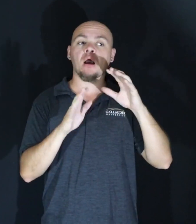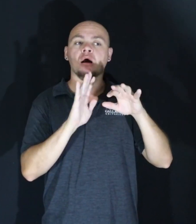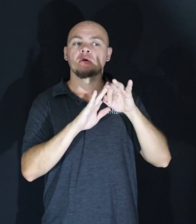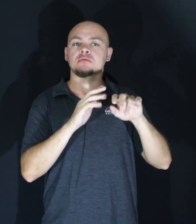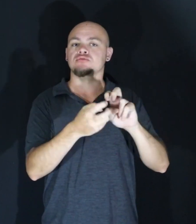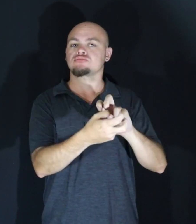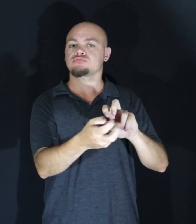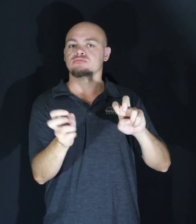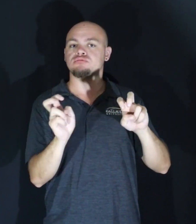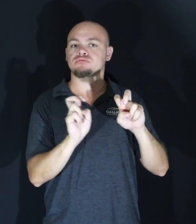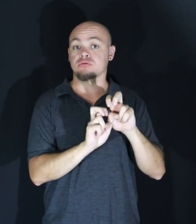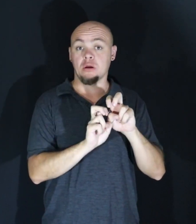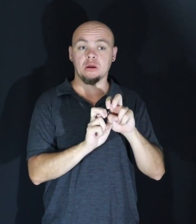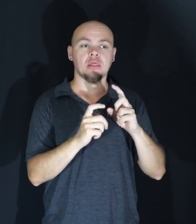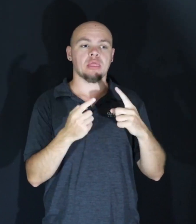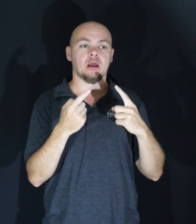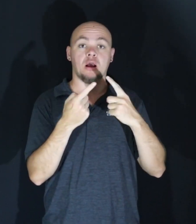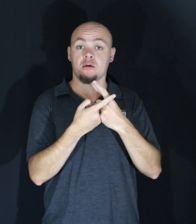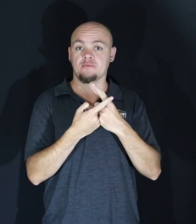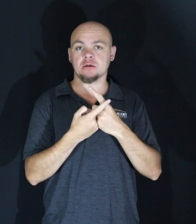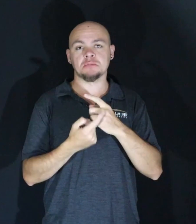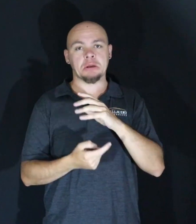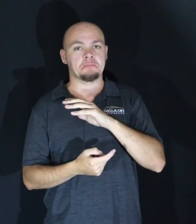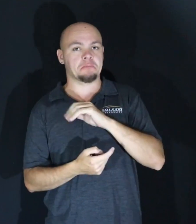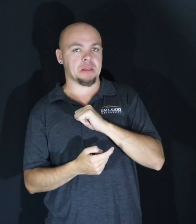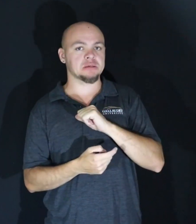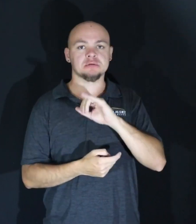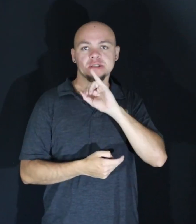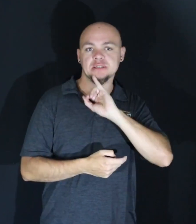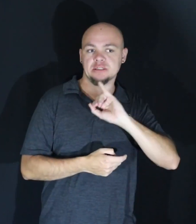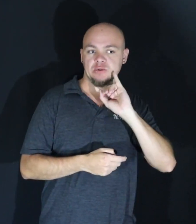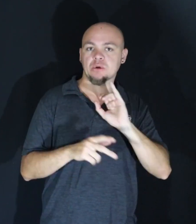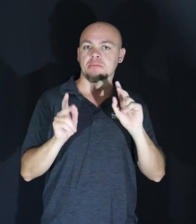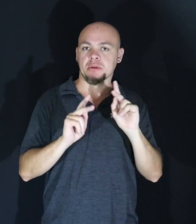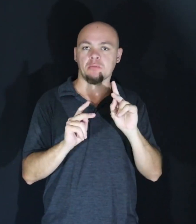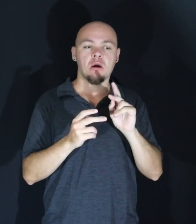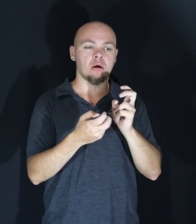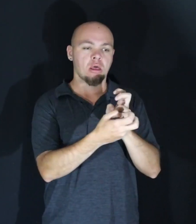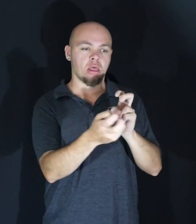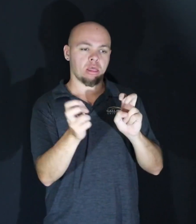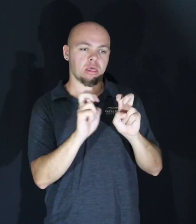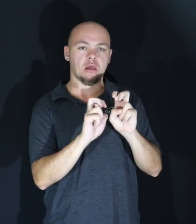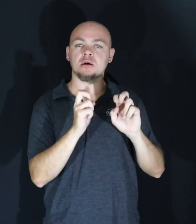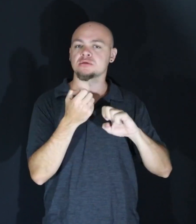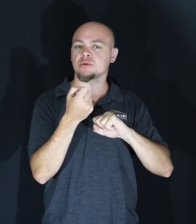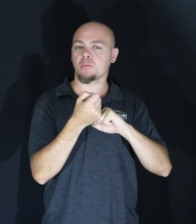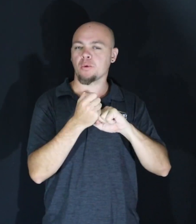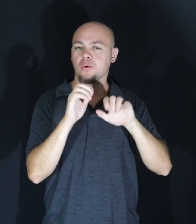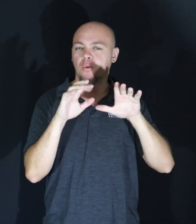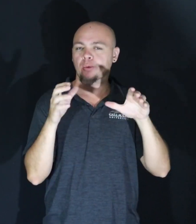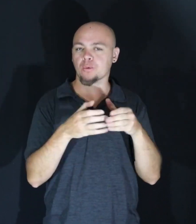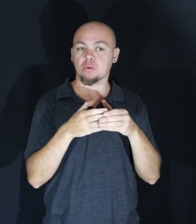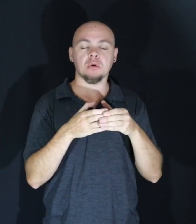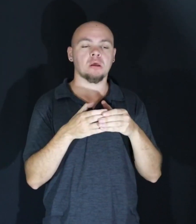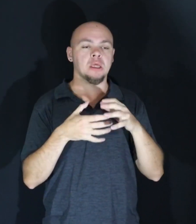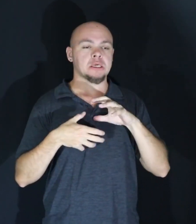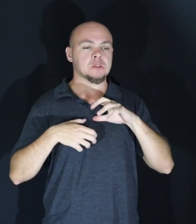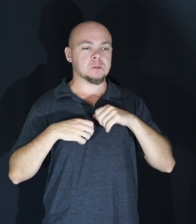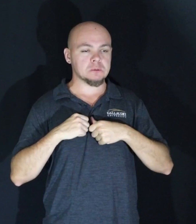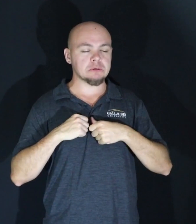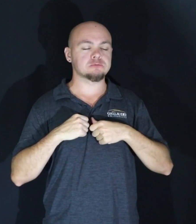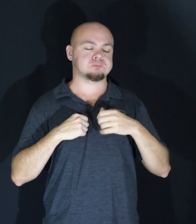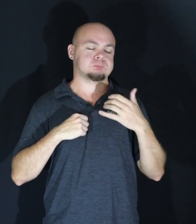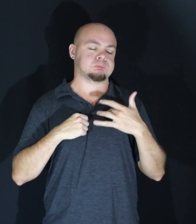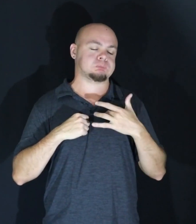children who'd been killed in the conflict between the Palestinian and Israeli people. These parents were joined in grief, and they were willing to